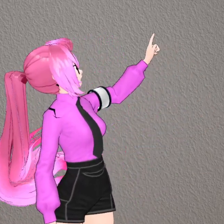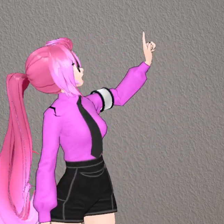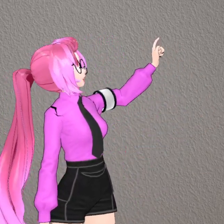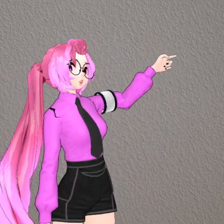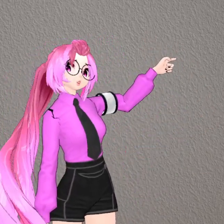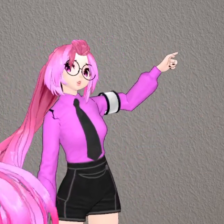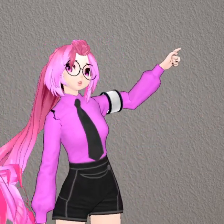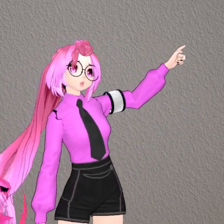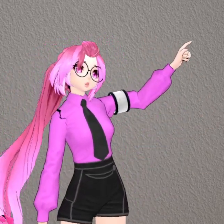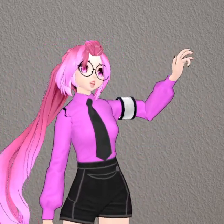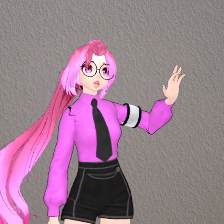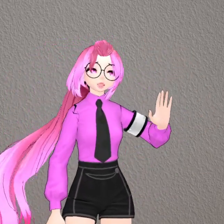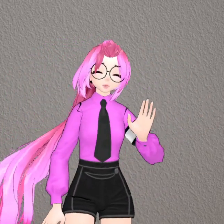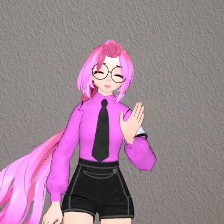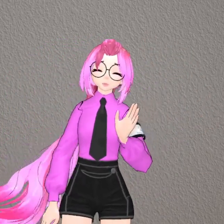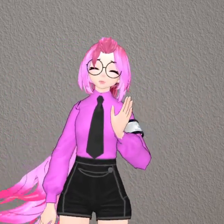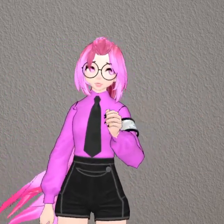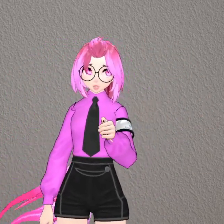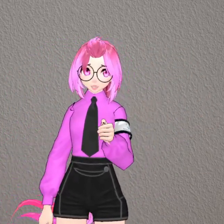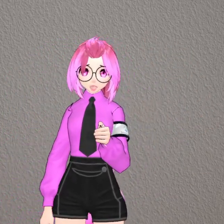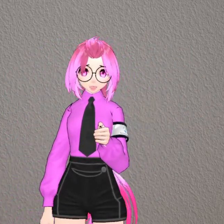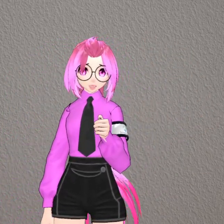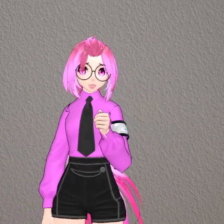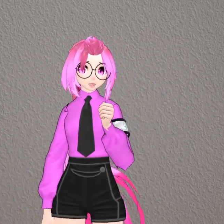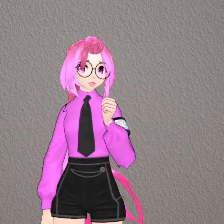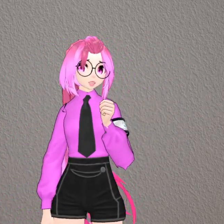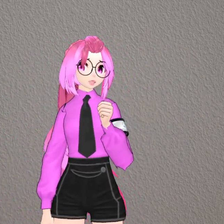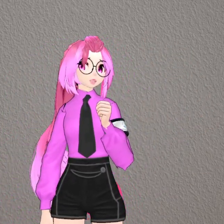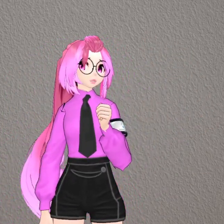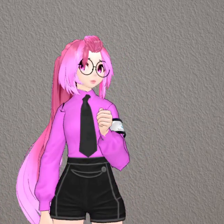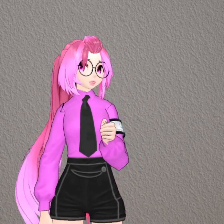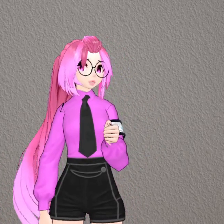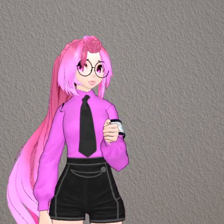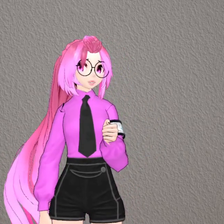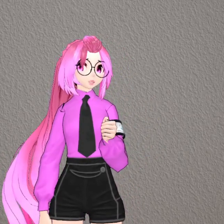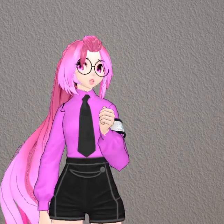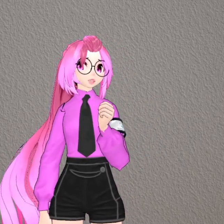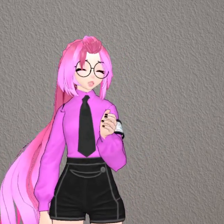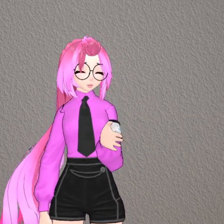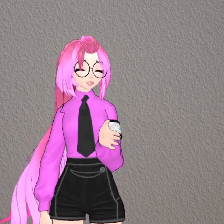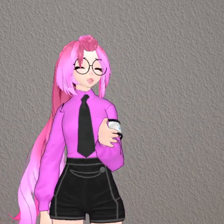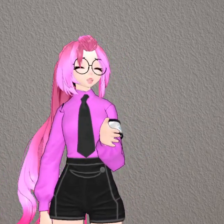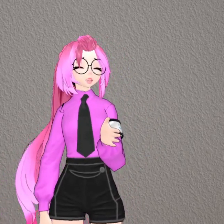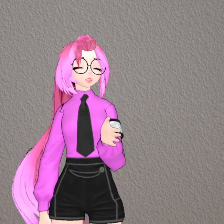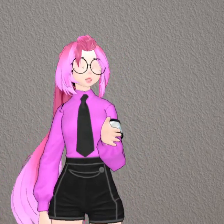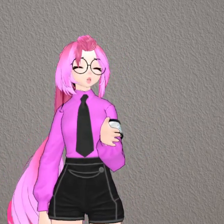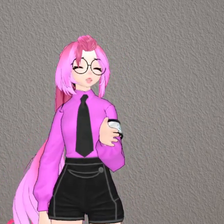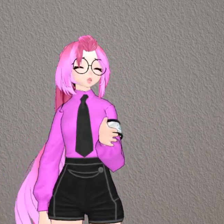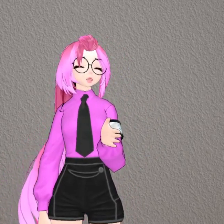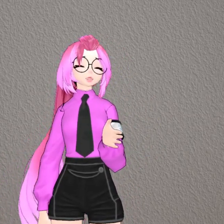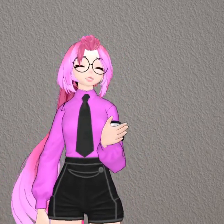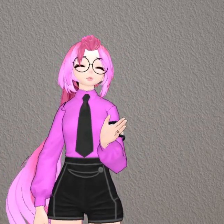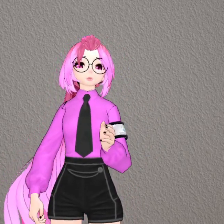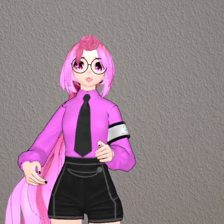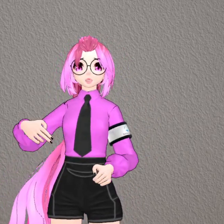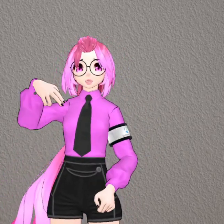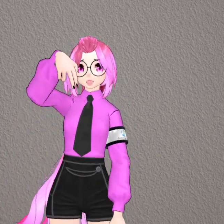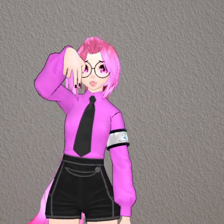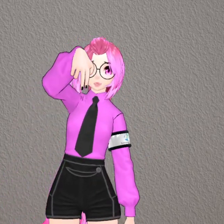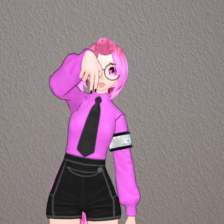Join. So join can either be done with a fist or an open hand. Either way works. And then you have your